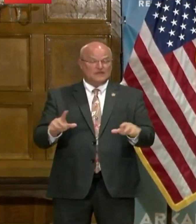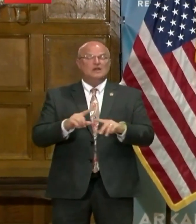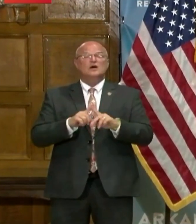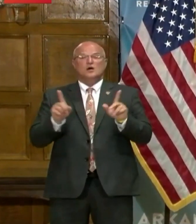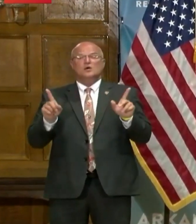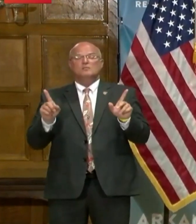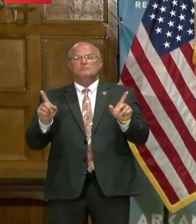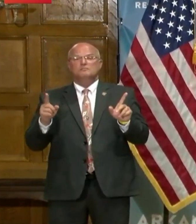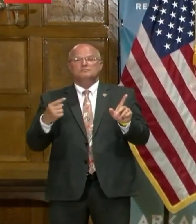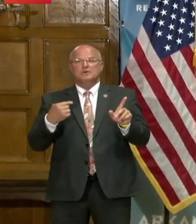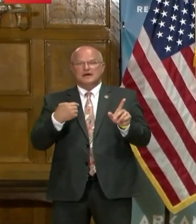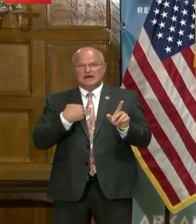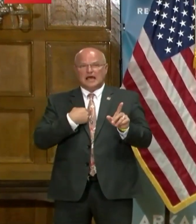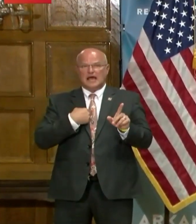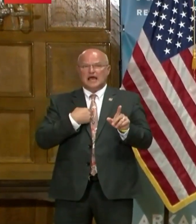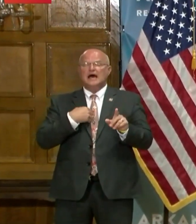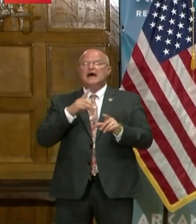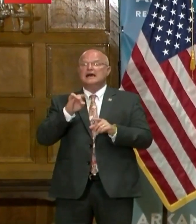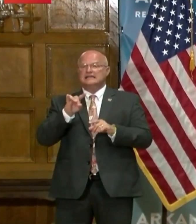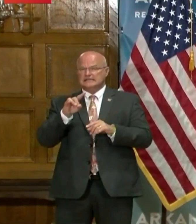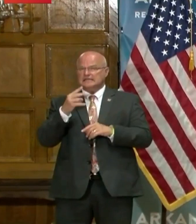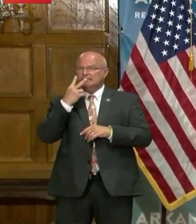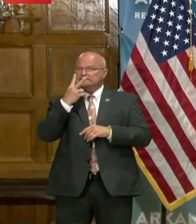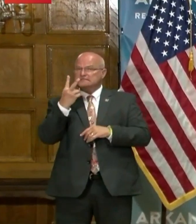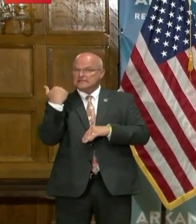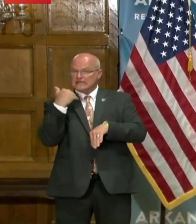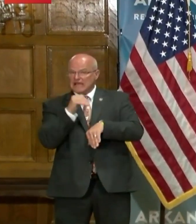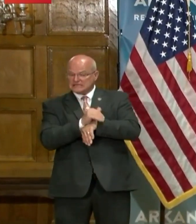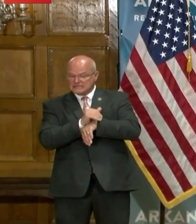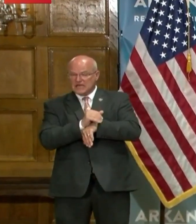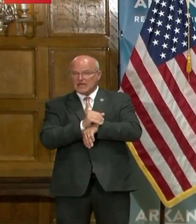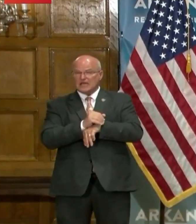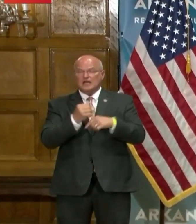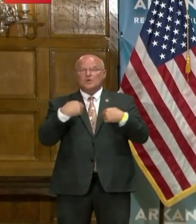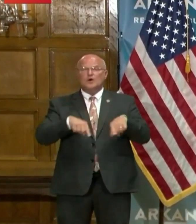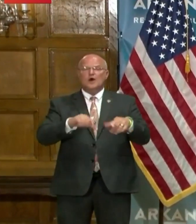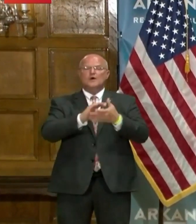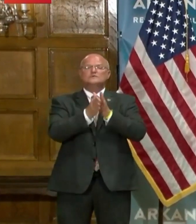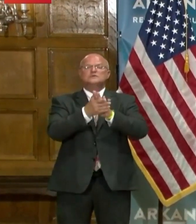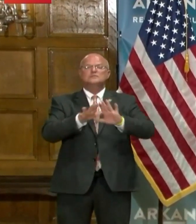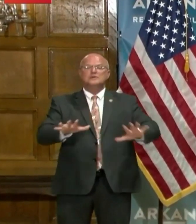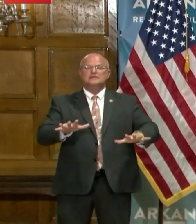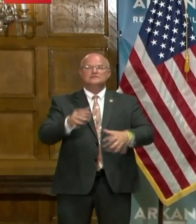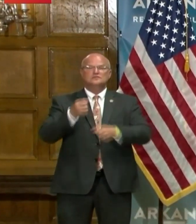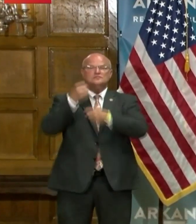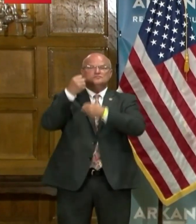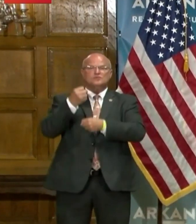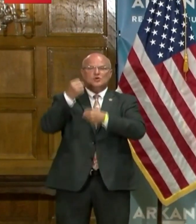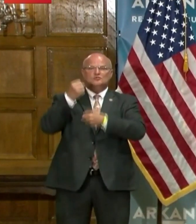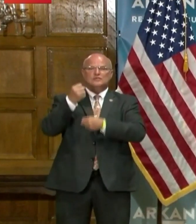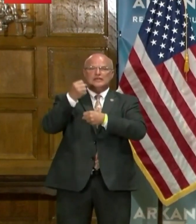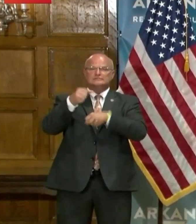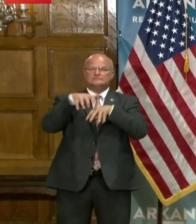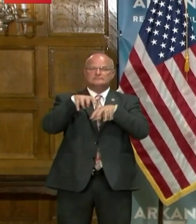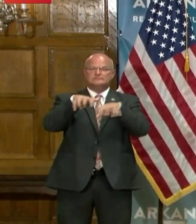but I did observe last night, and while it was a peaceful protest that I